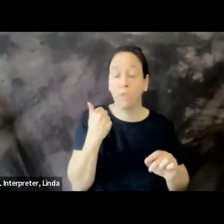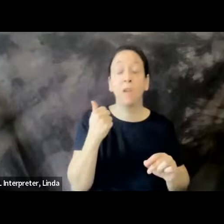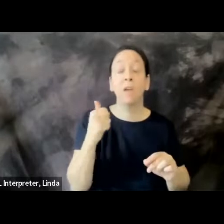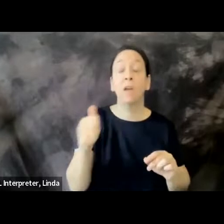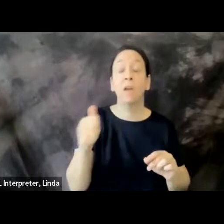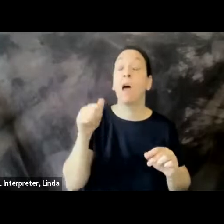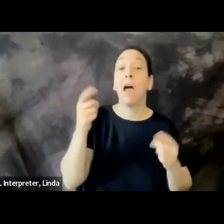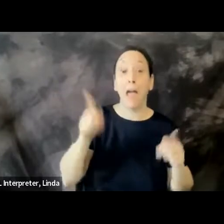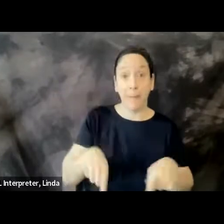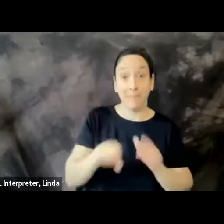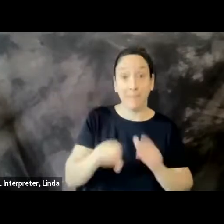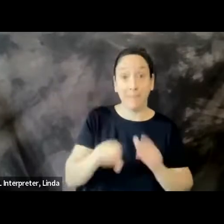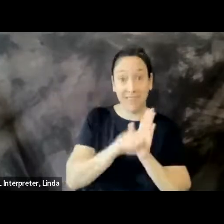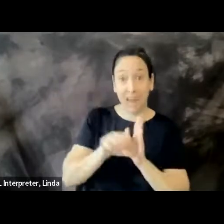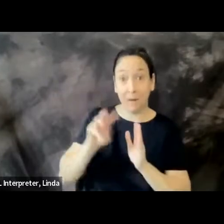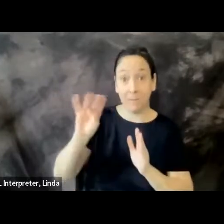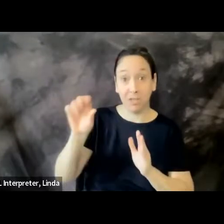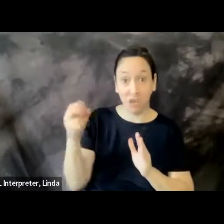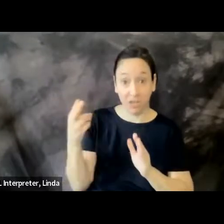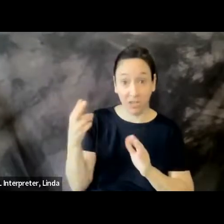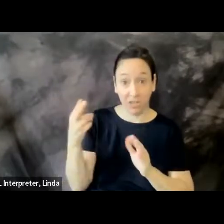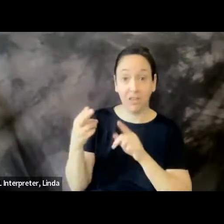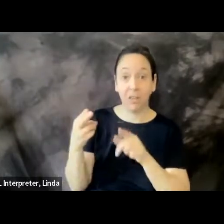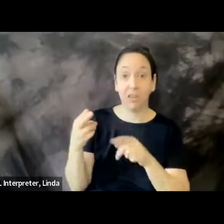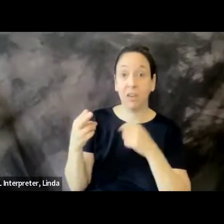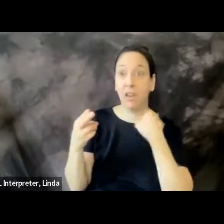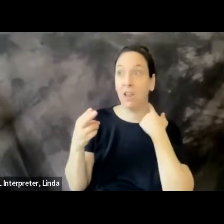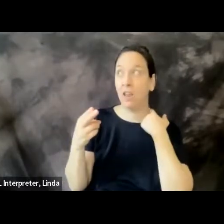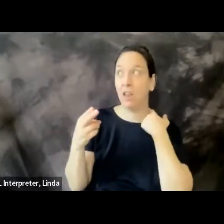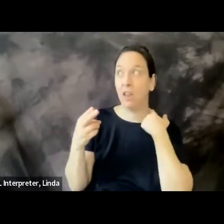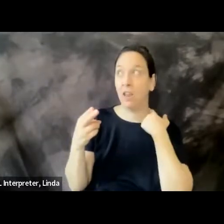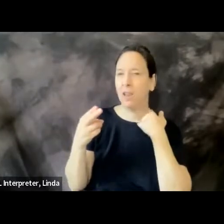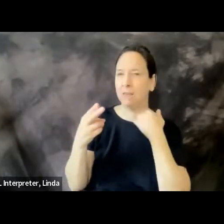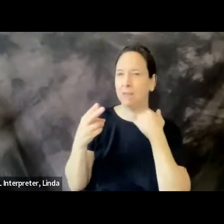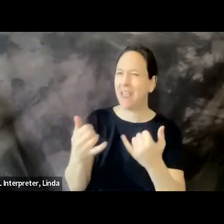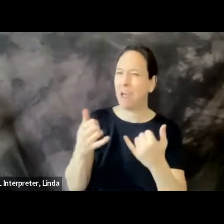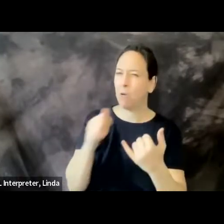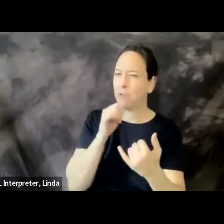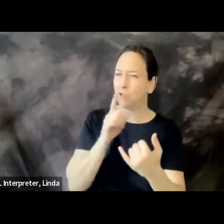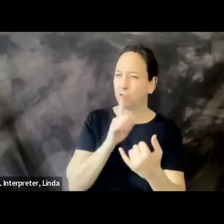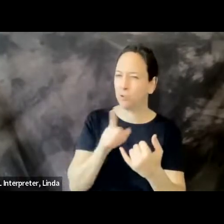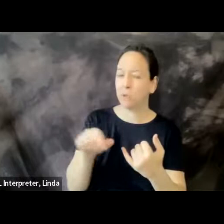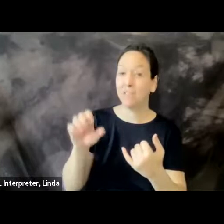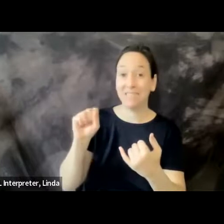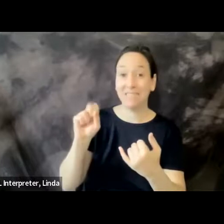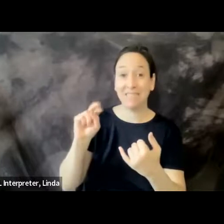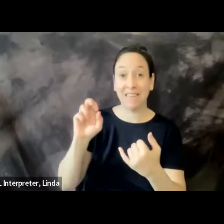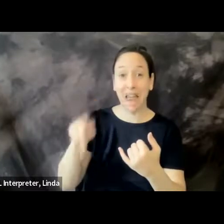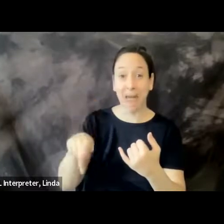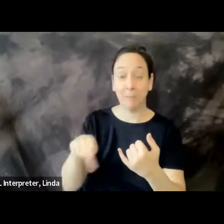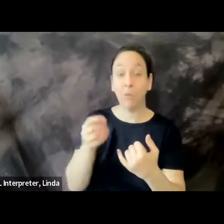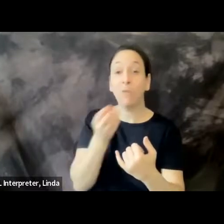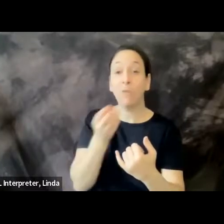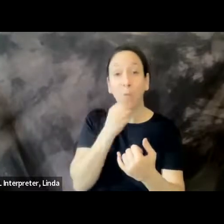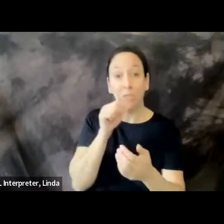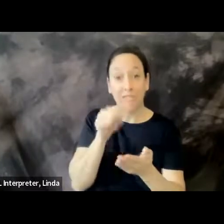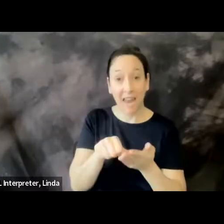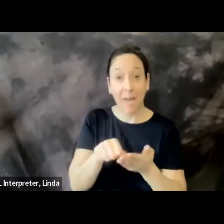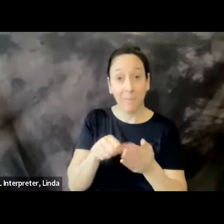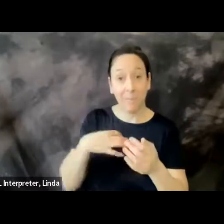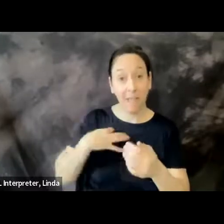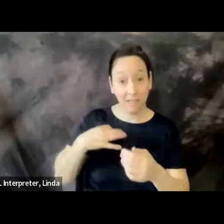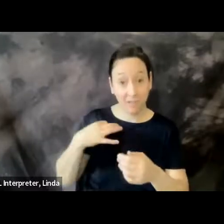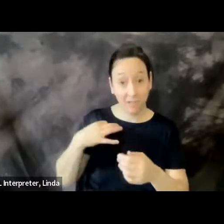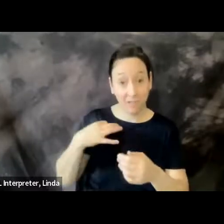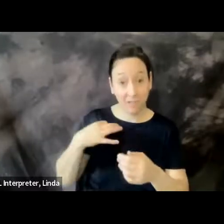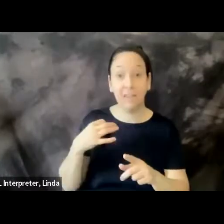a system for, or has, I'm not sure the current status, for SNAP, so food stamp eligibility. And it actually looked people